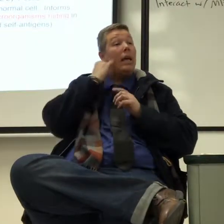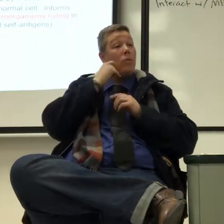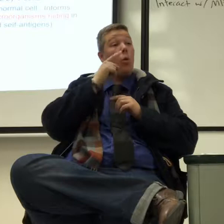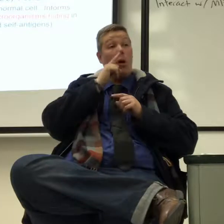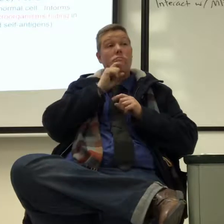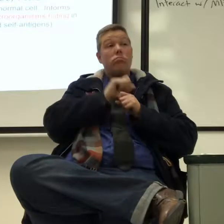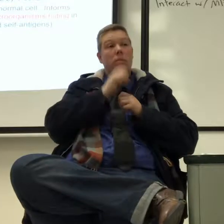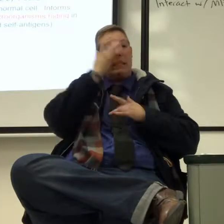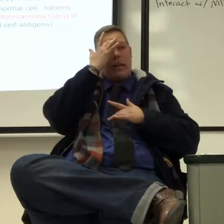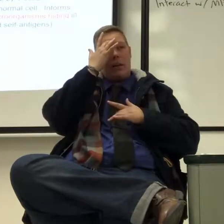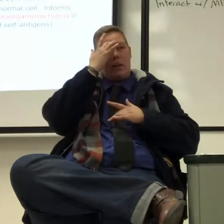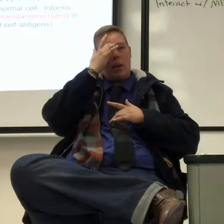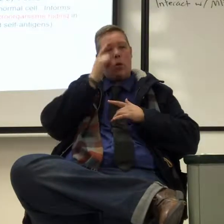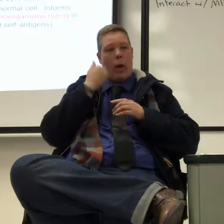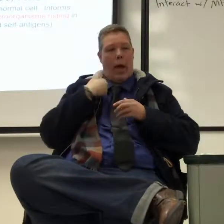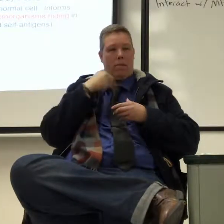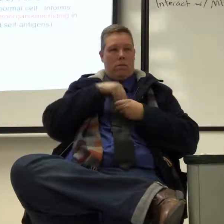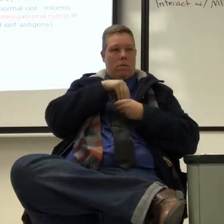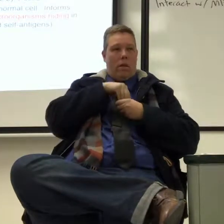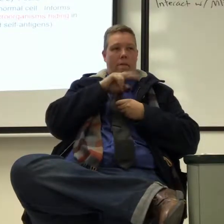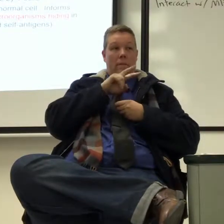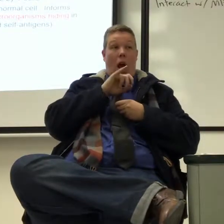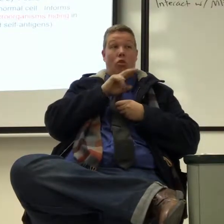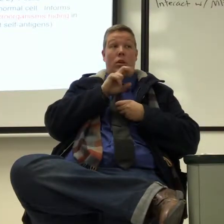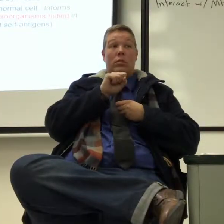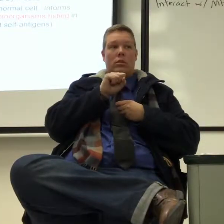cells, those cells will present